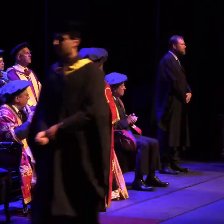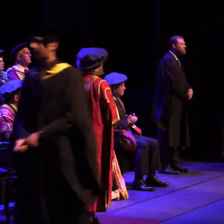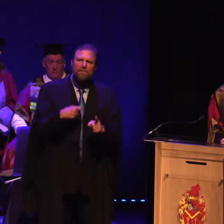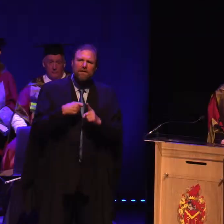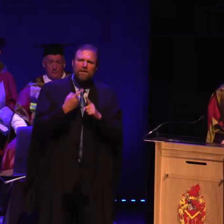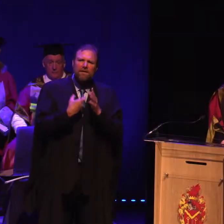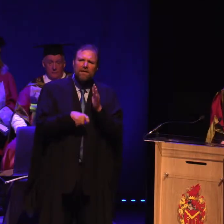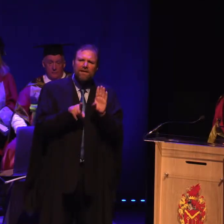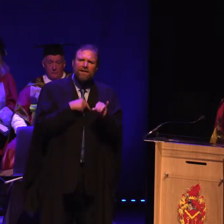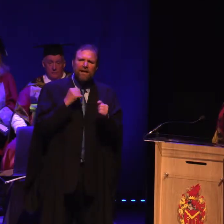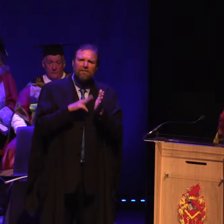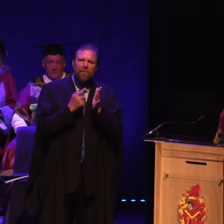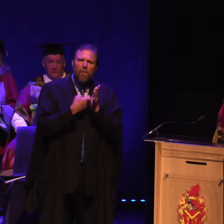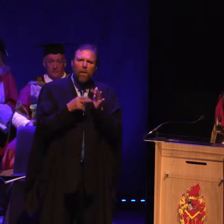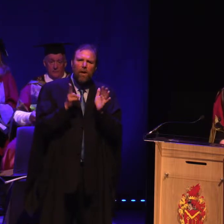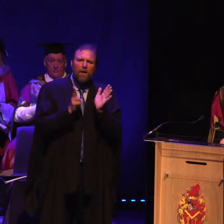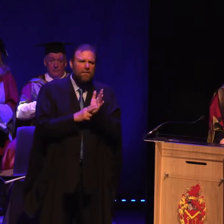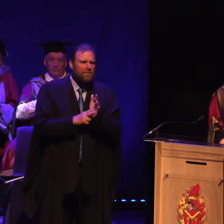Keris Lee Morgan.